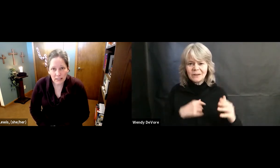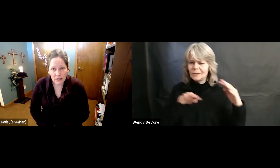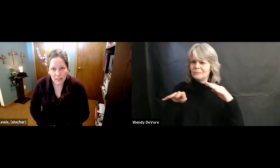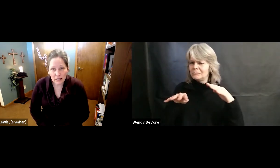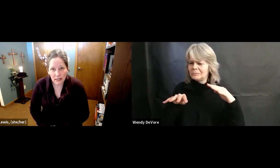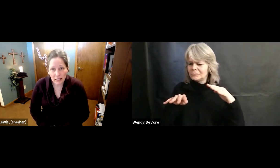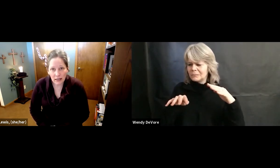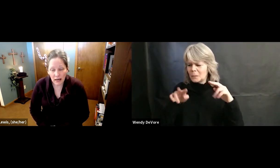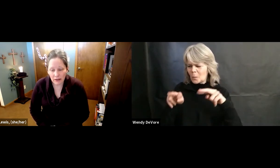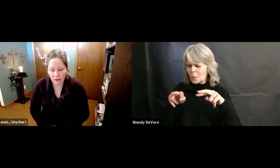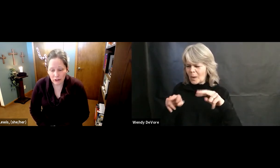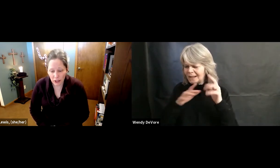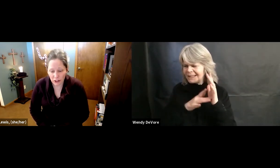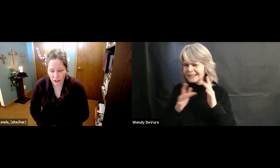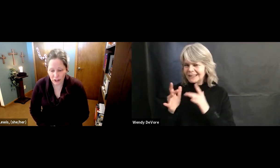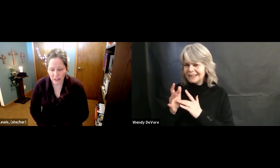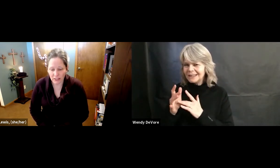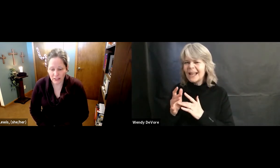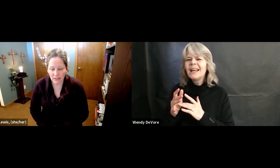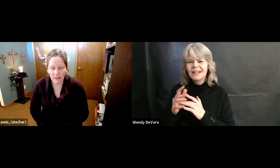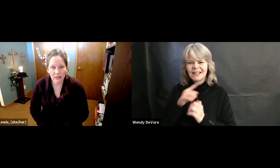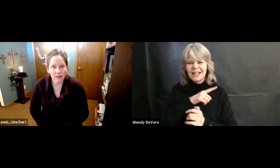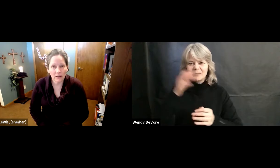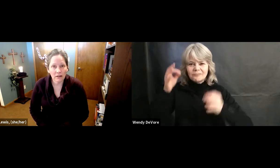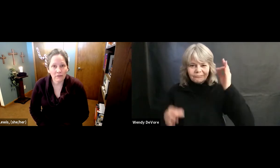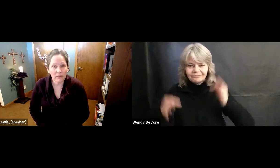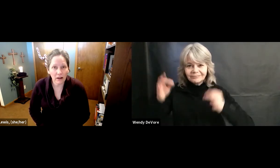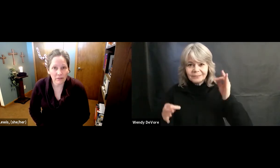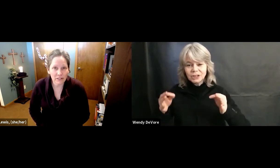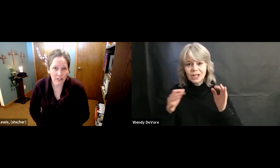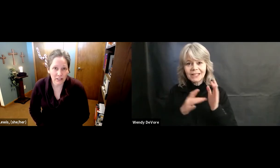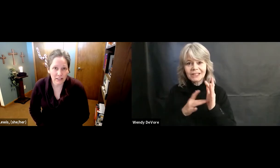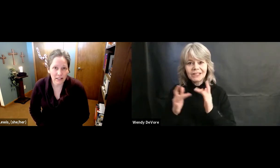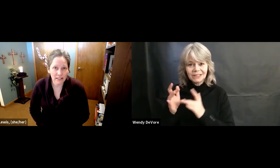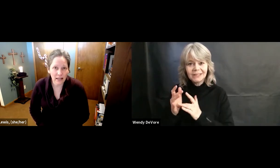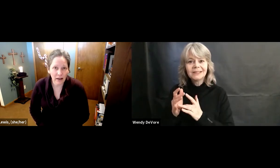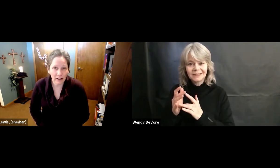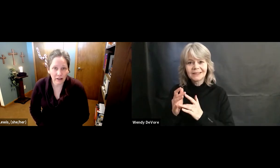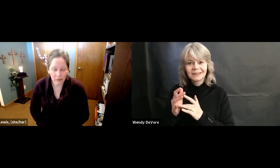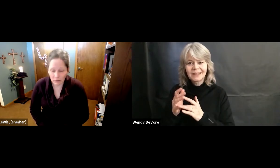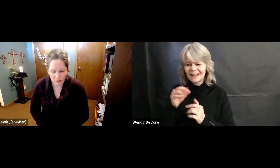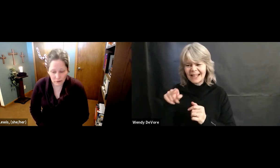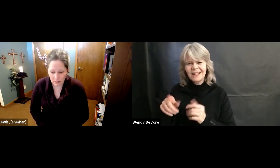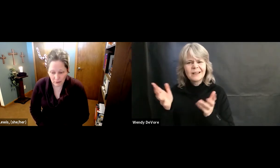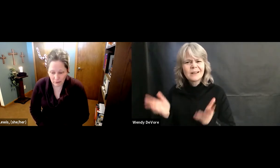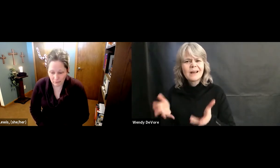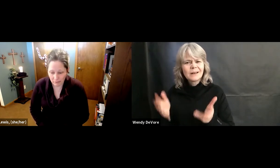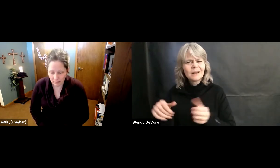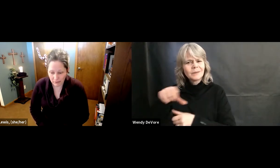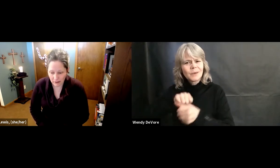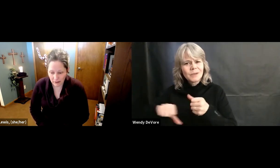Jesus and they're judging Jesus for the conversations that he's having with those